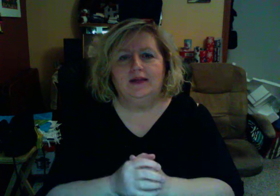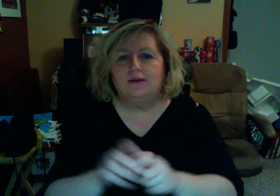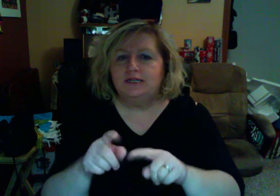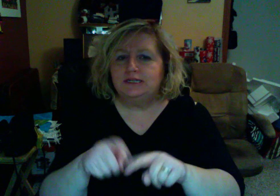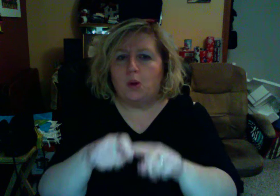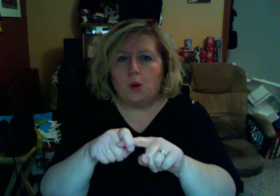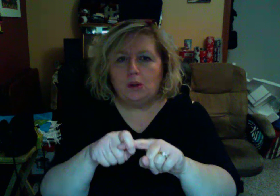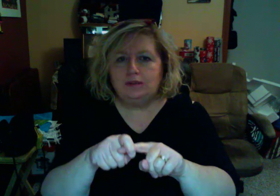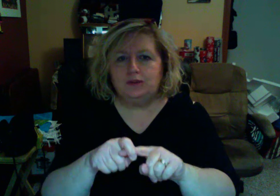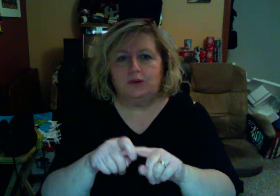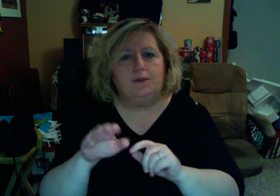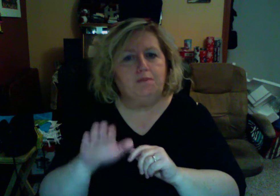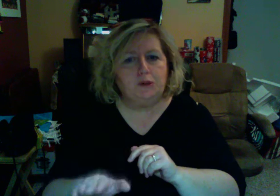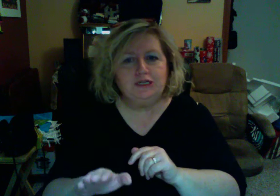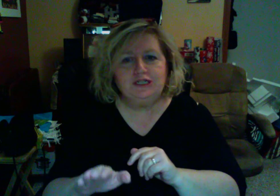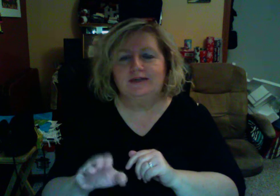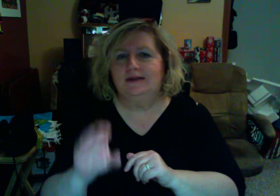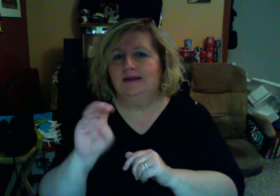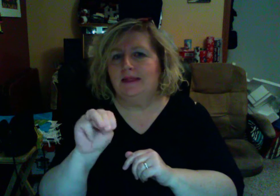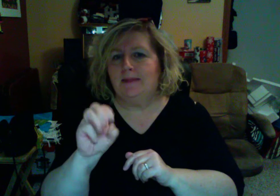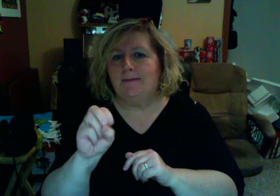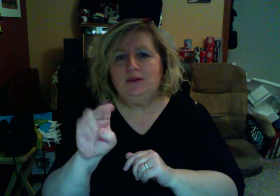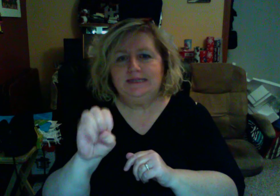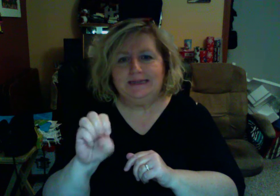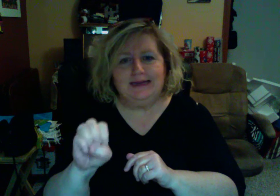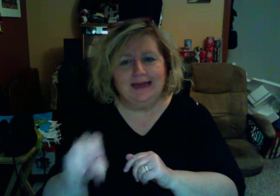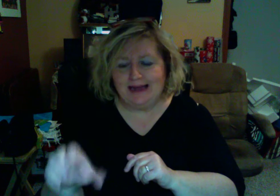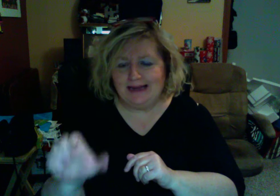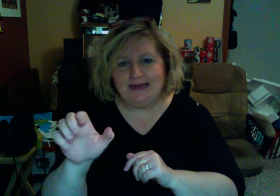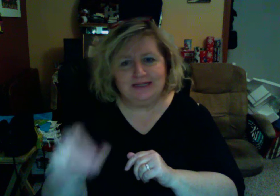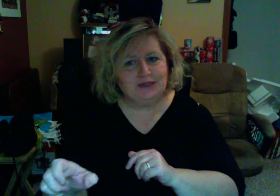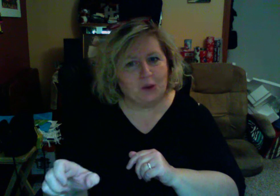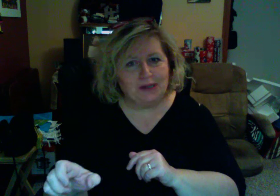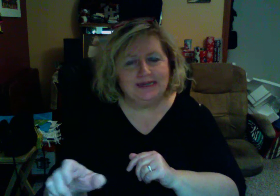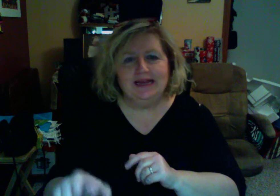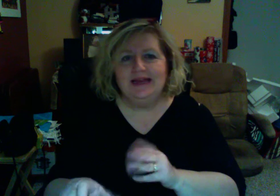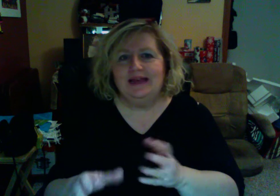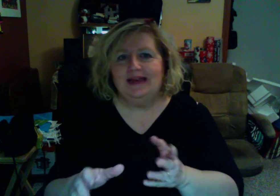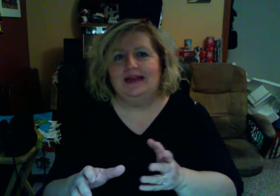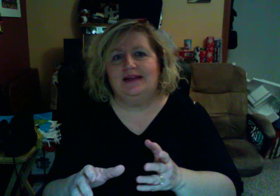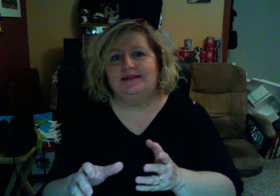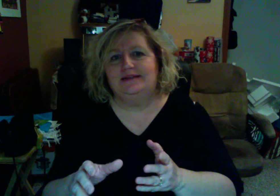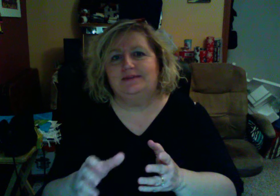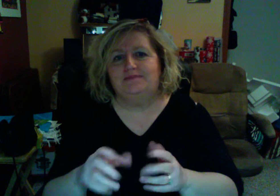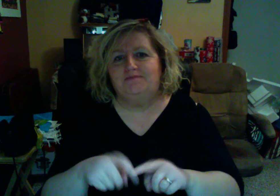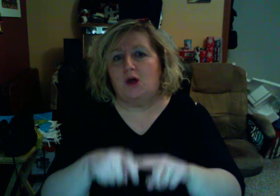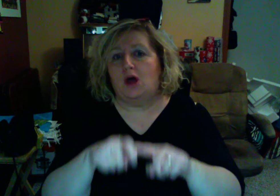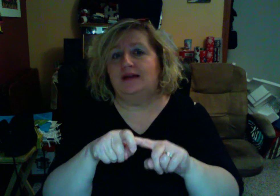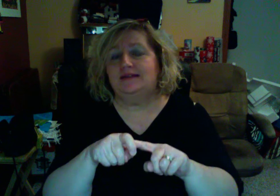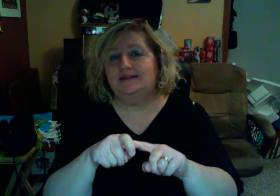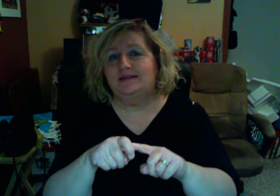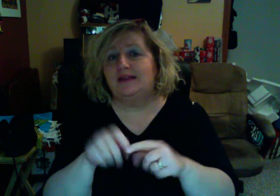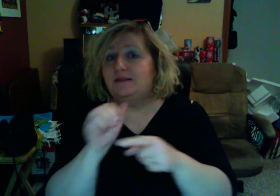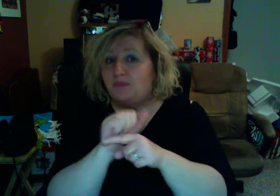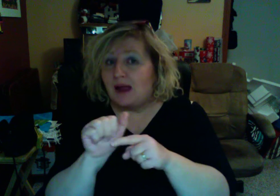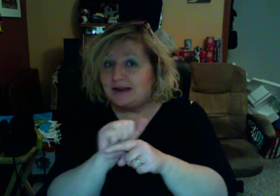you just hold, or you push the mouse and you just hold and pause and then